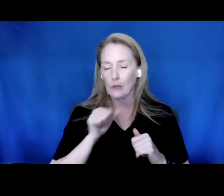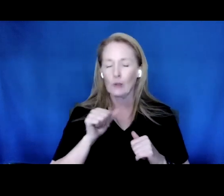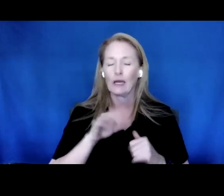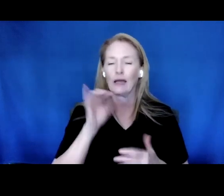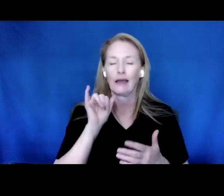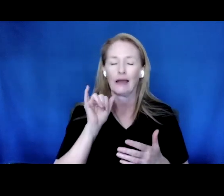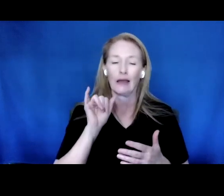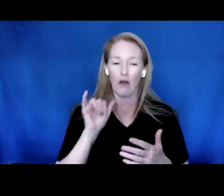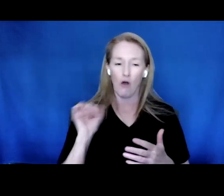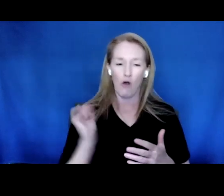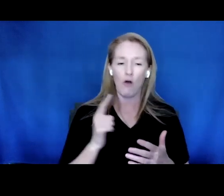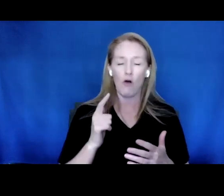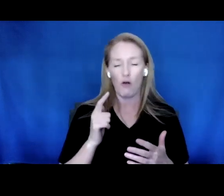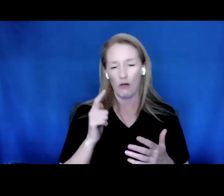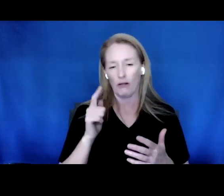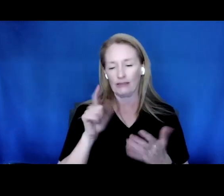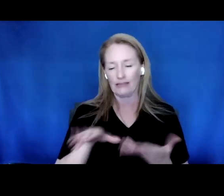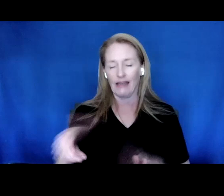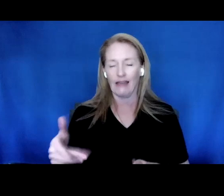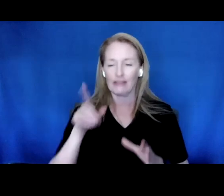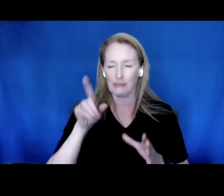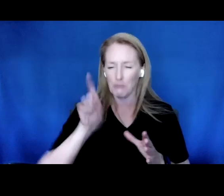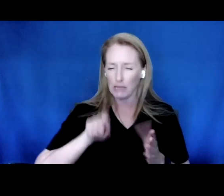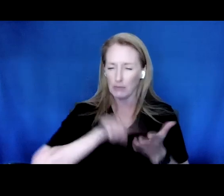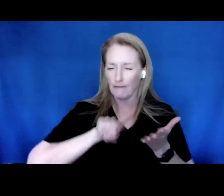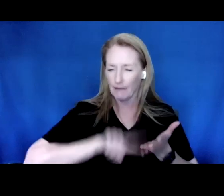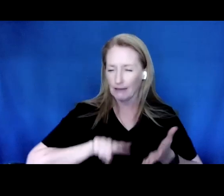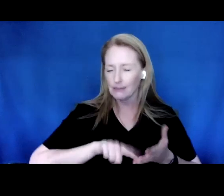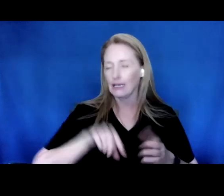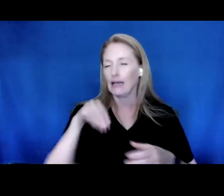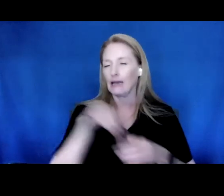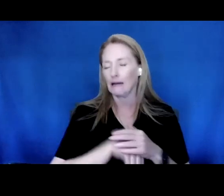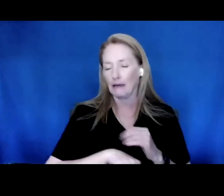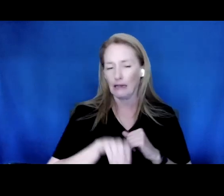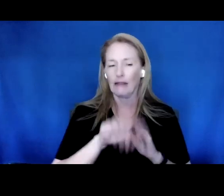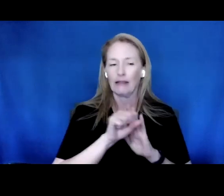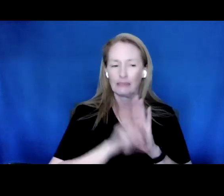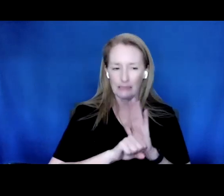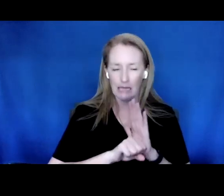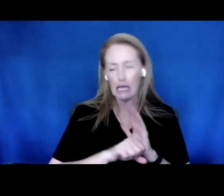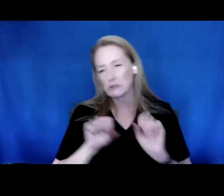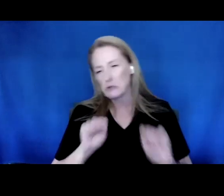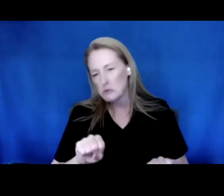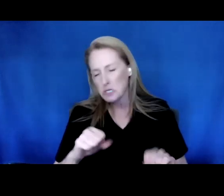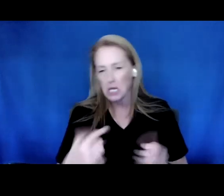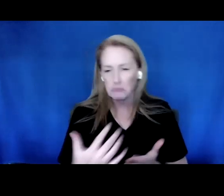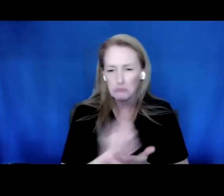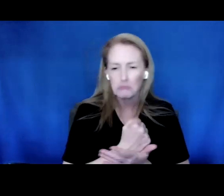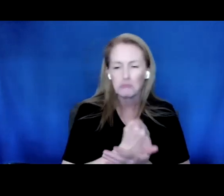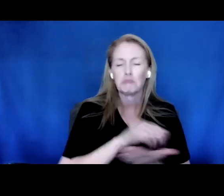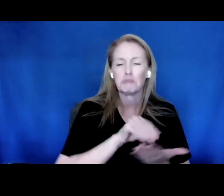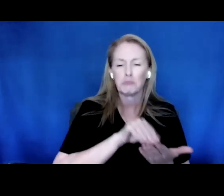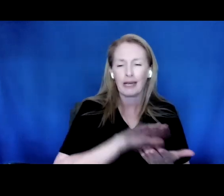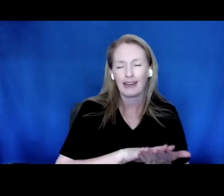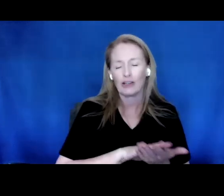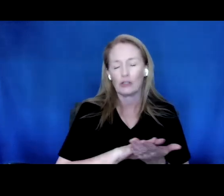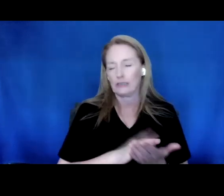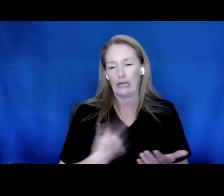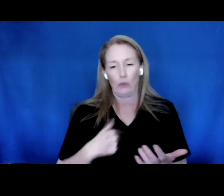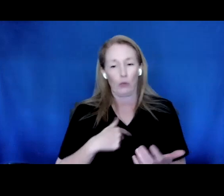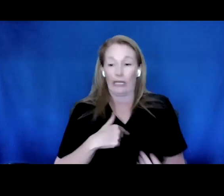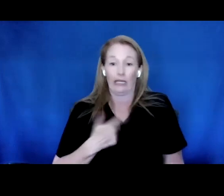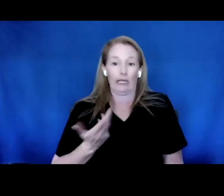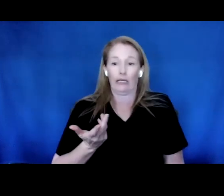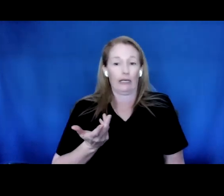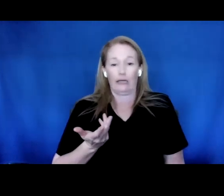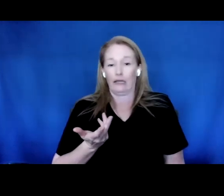state. And so they're able to get access to records that we weren't necessarily able